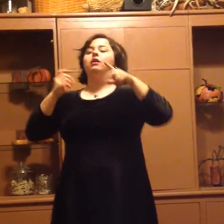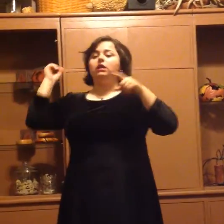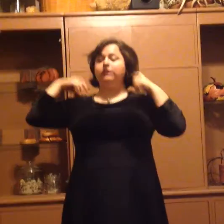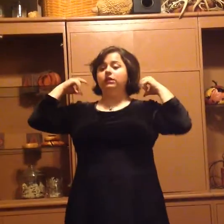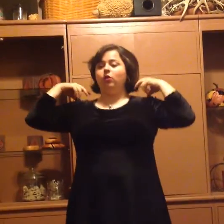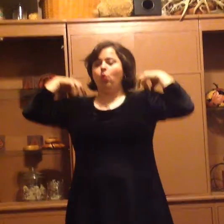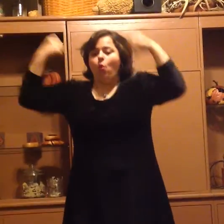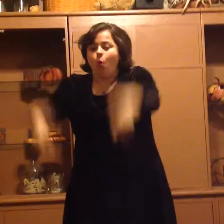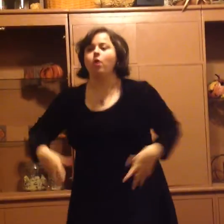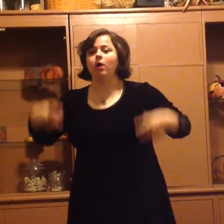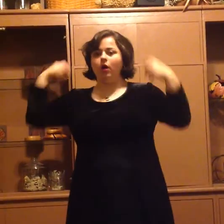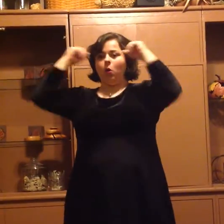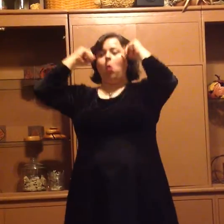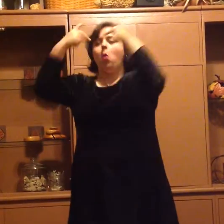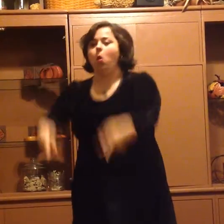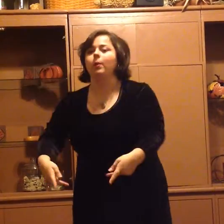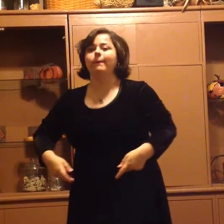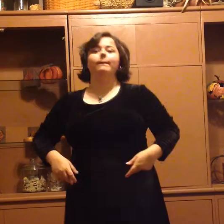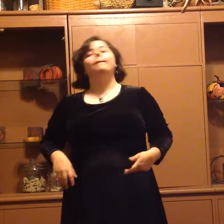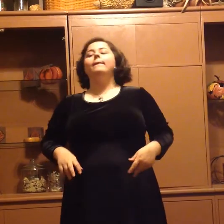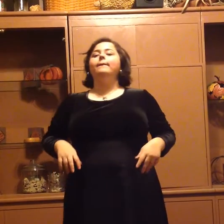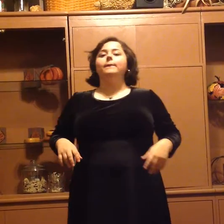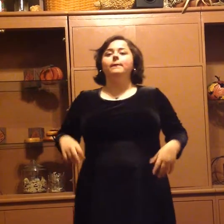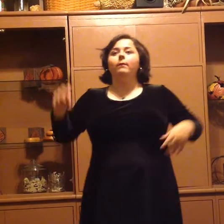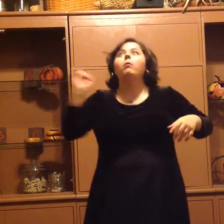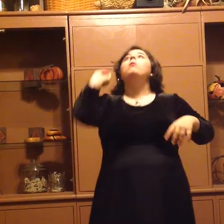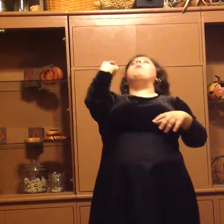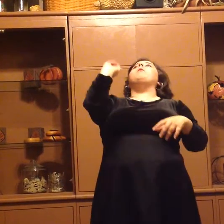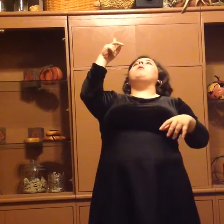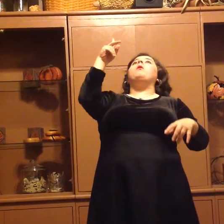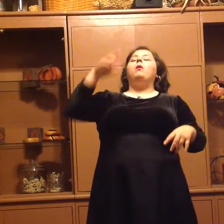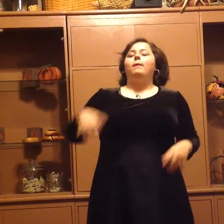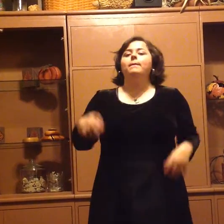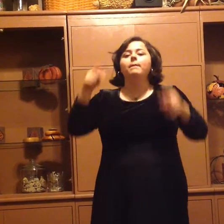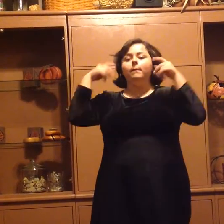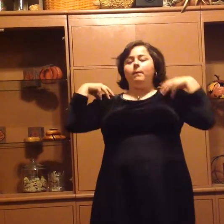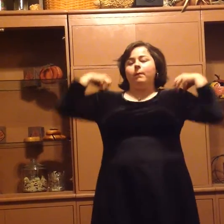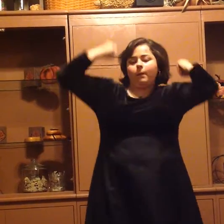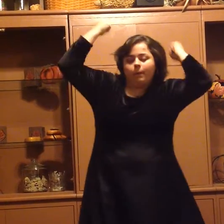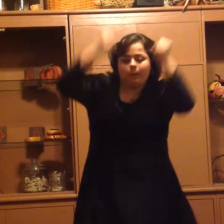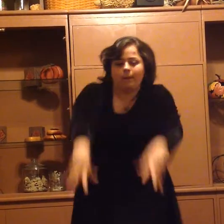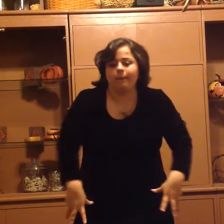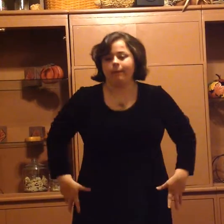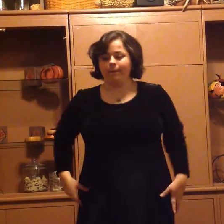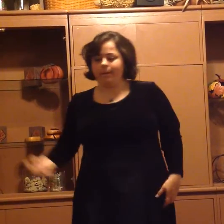"Off with your costumes and off with your masks!" The bears took off their costumes and threw them in a